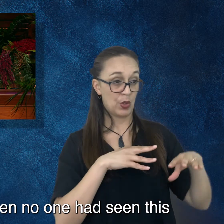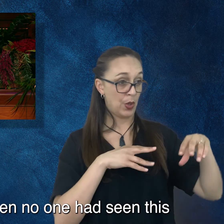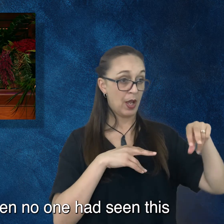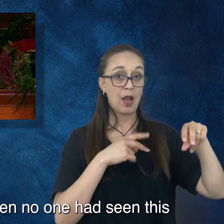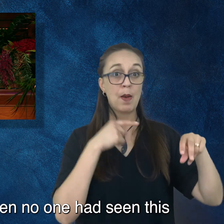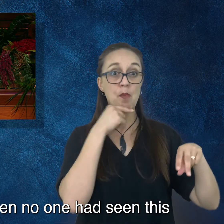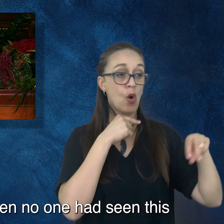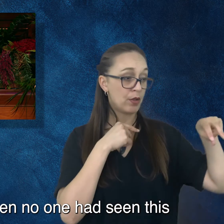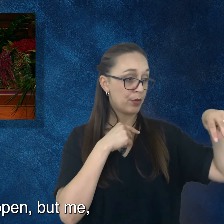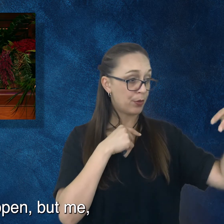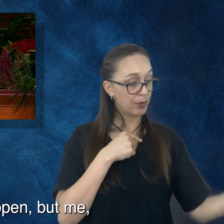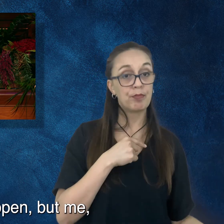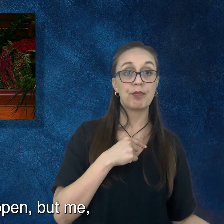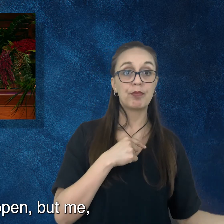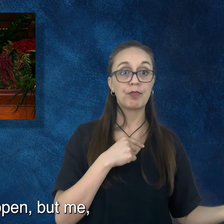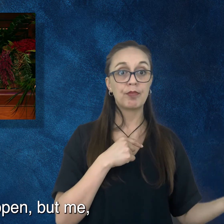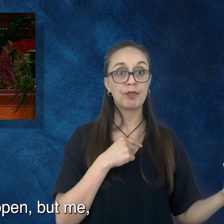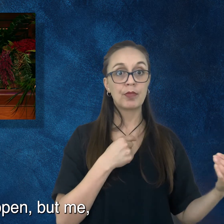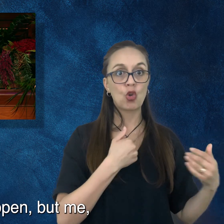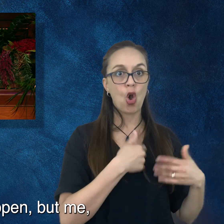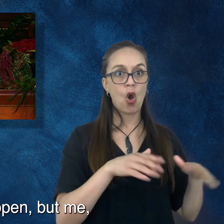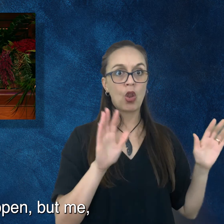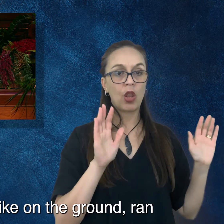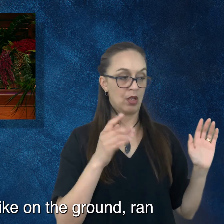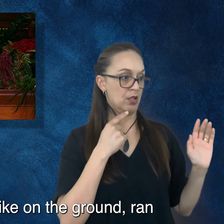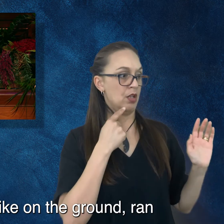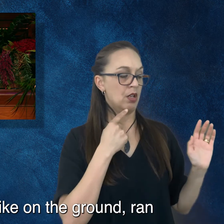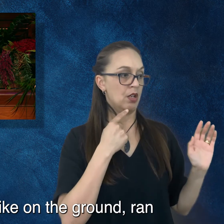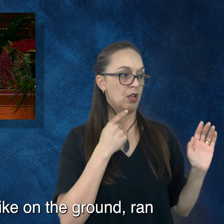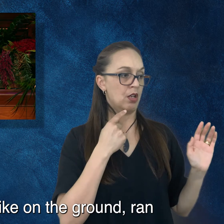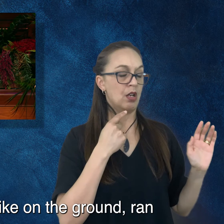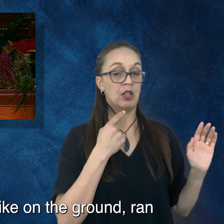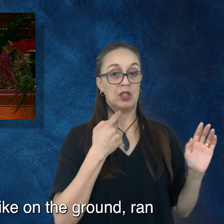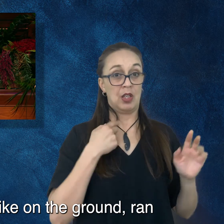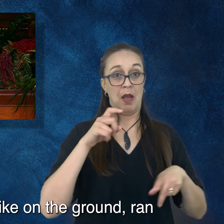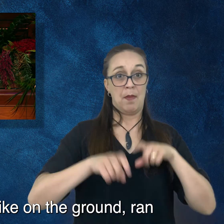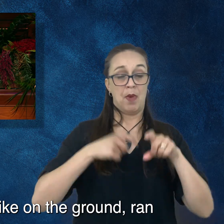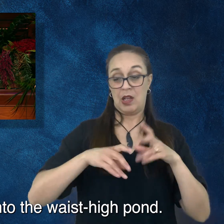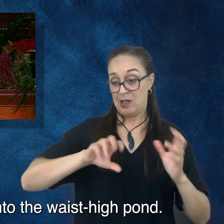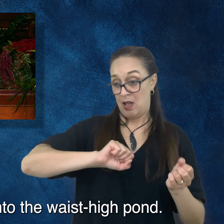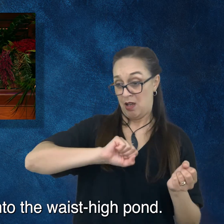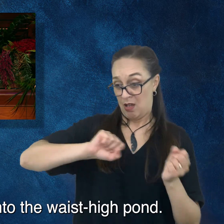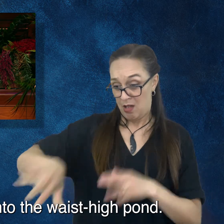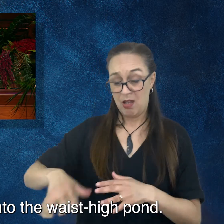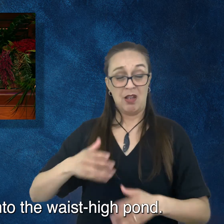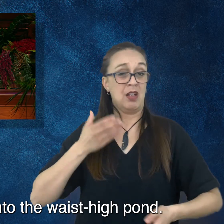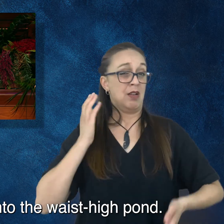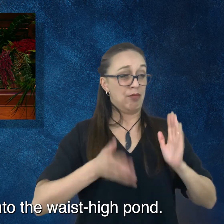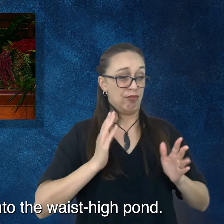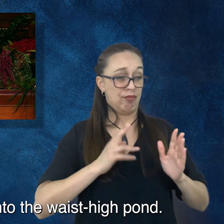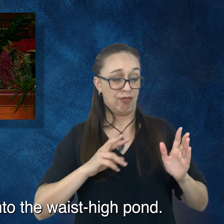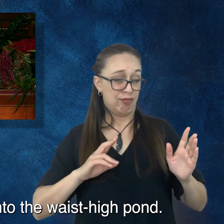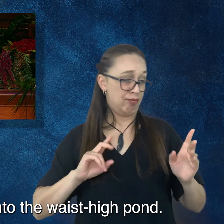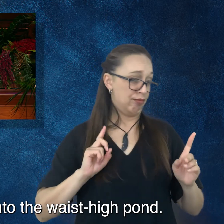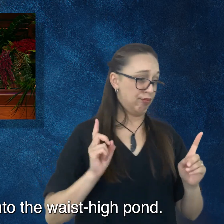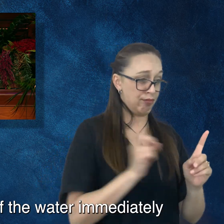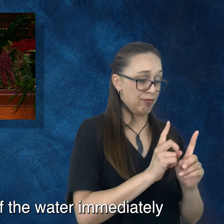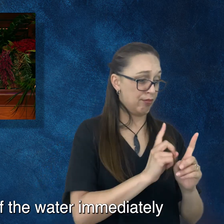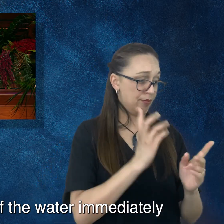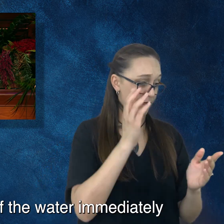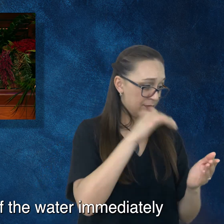No one had seen this happen but me. I threw my bike on the ground, ran, and jumped into the waist-high pond.